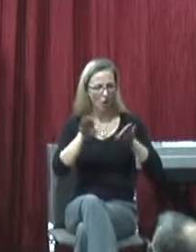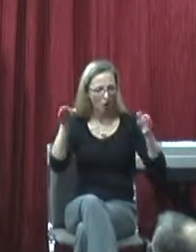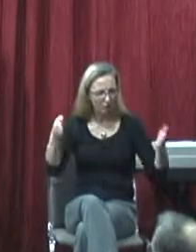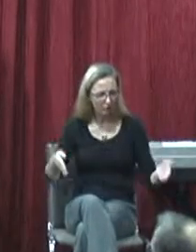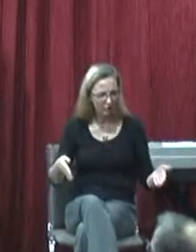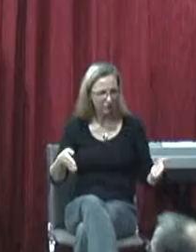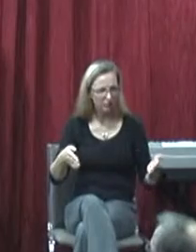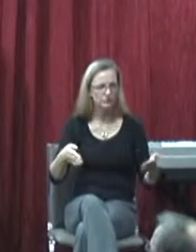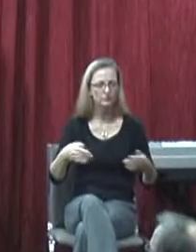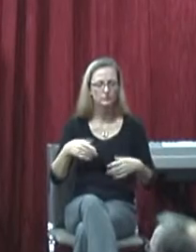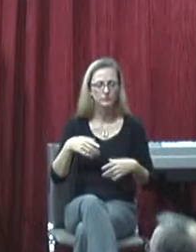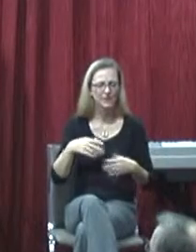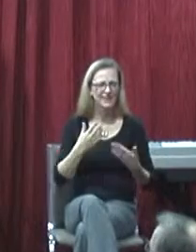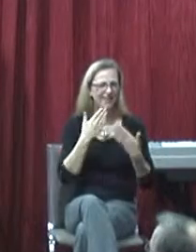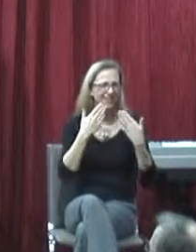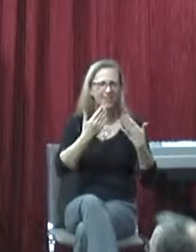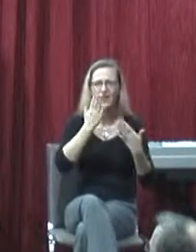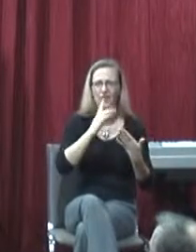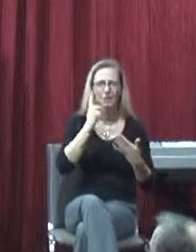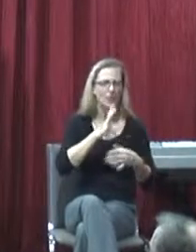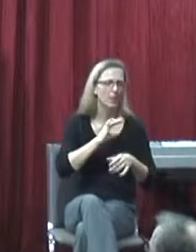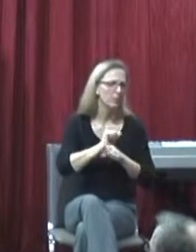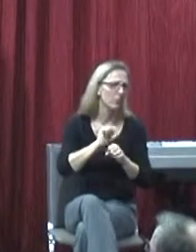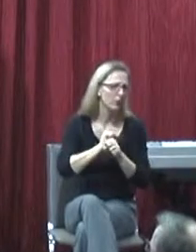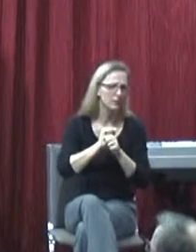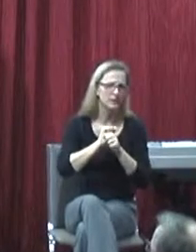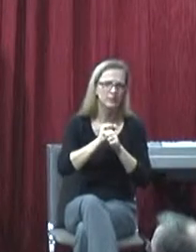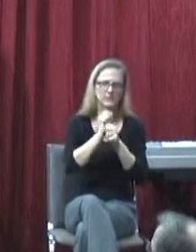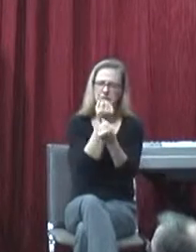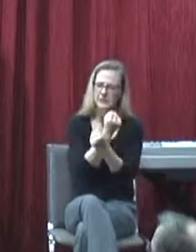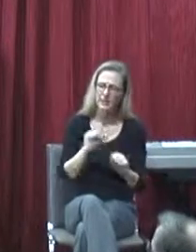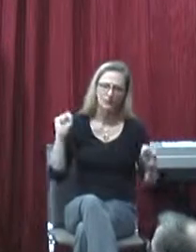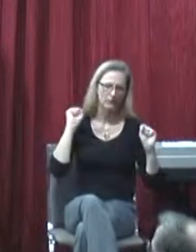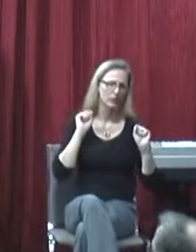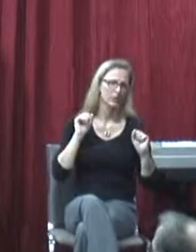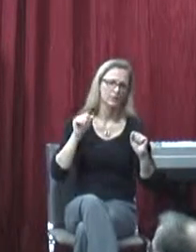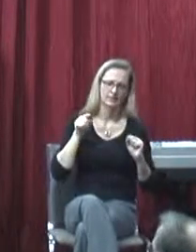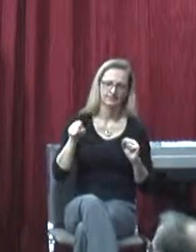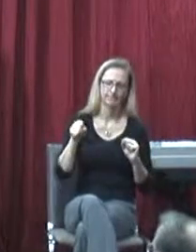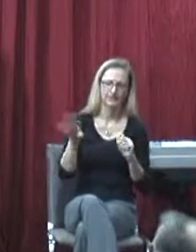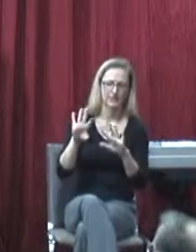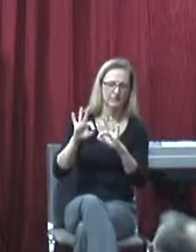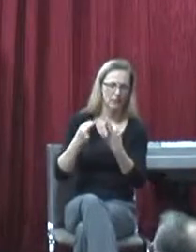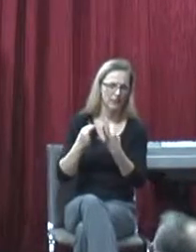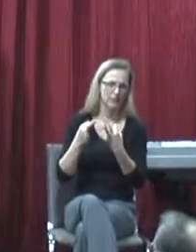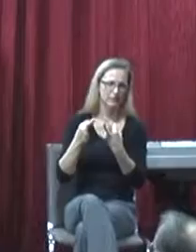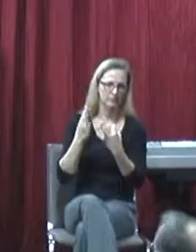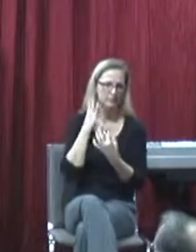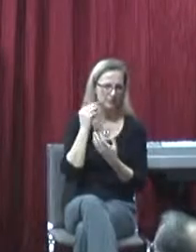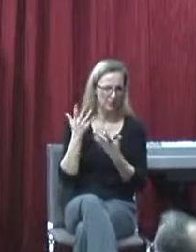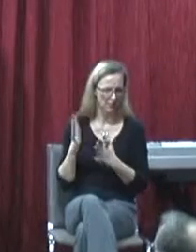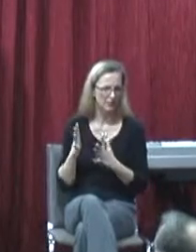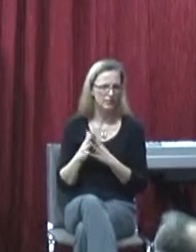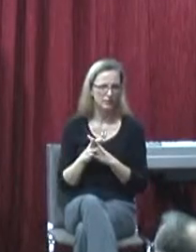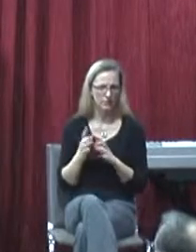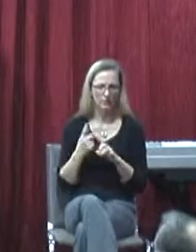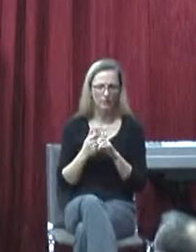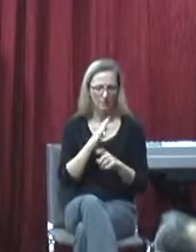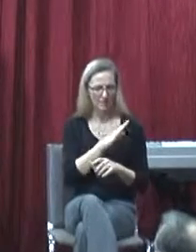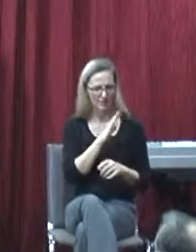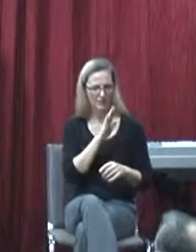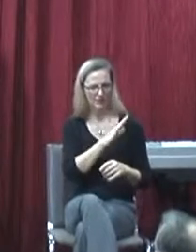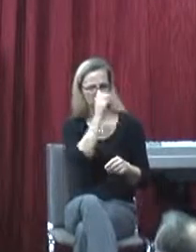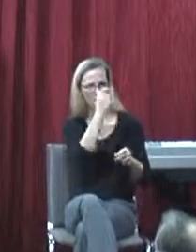to thank God for the miraculous deliverance that he and his family had experienced from his brother Esau's